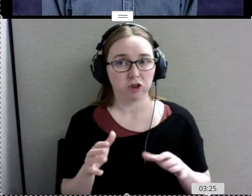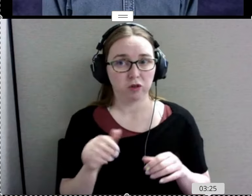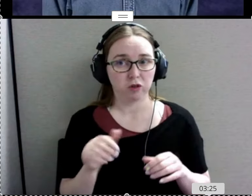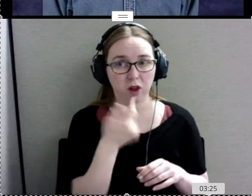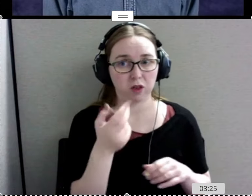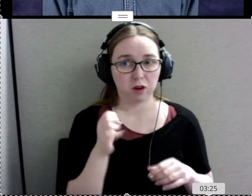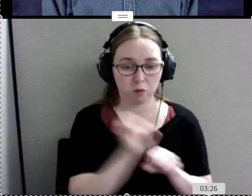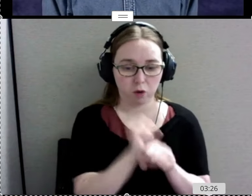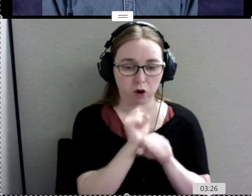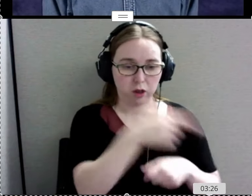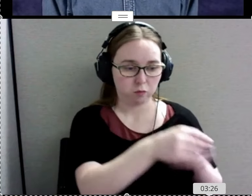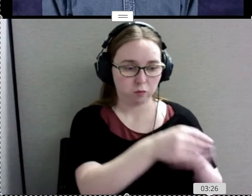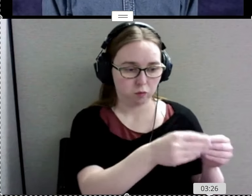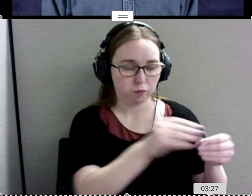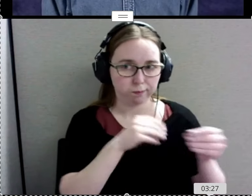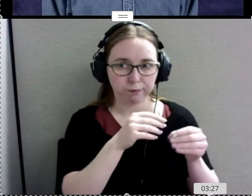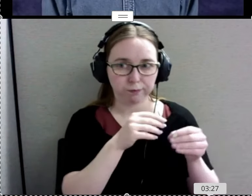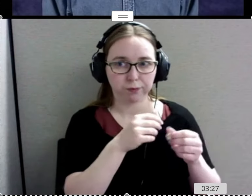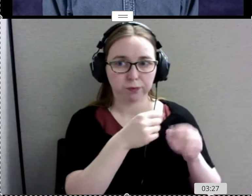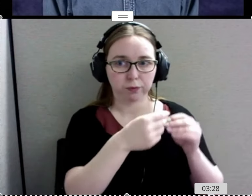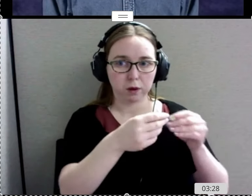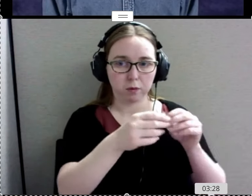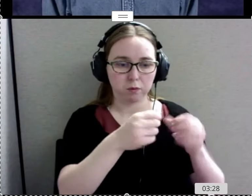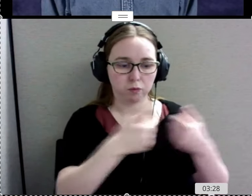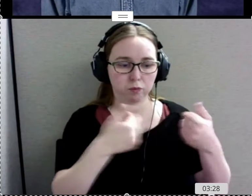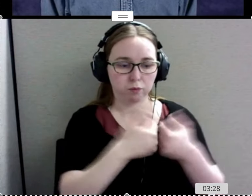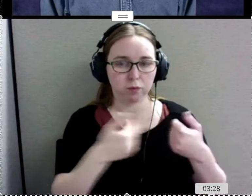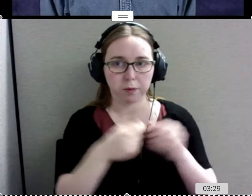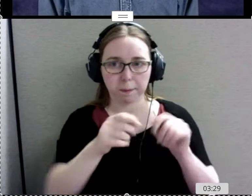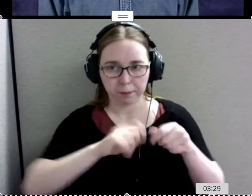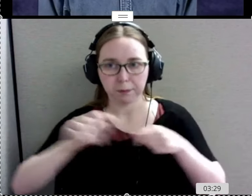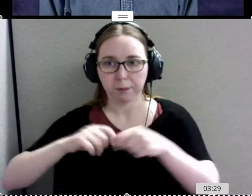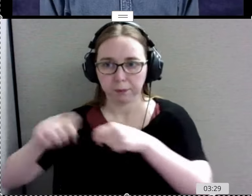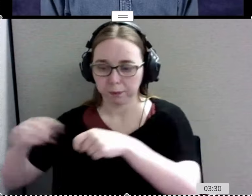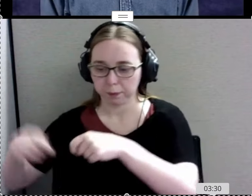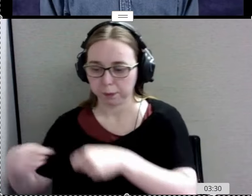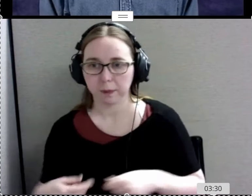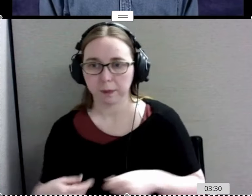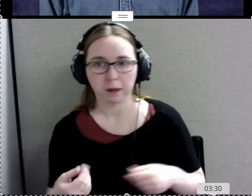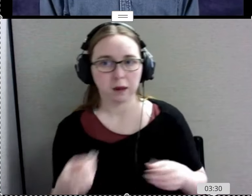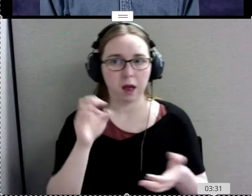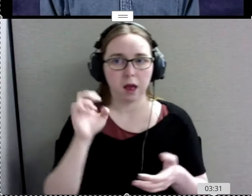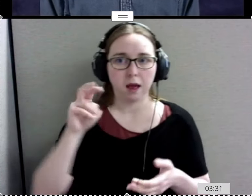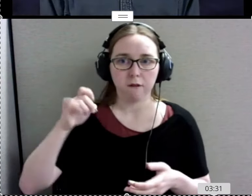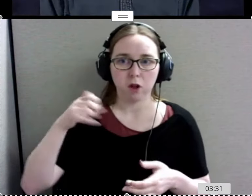them apart, put them into an envelope, it's distributed to everybody, and happy hour hits and everyone's happy.